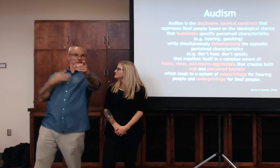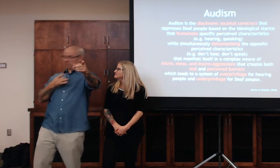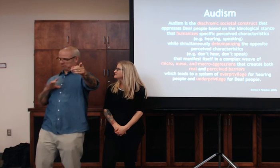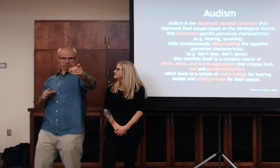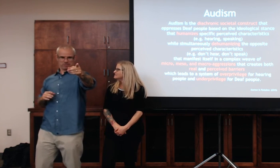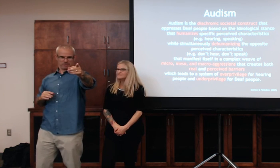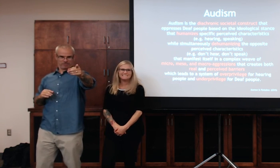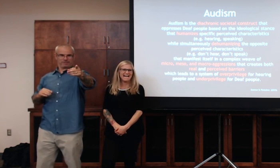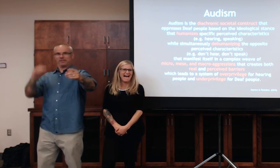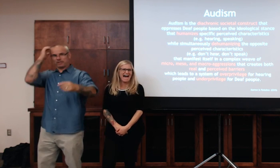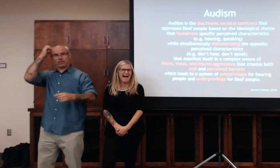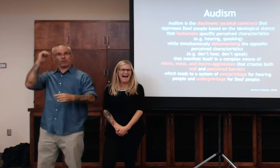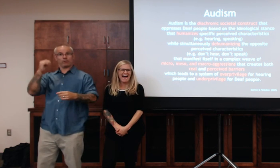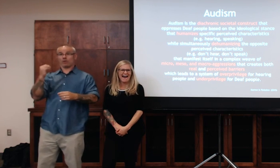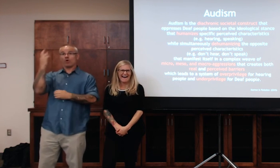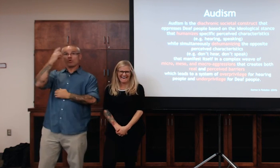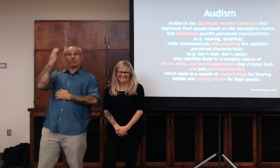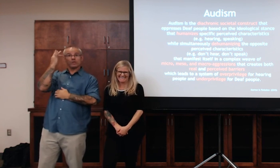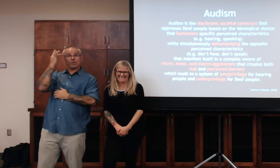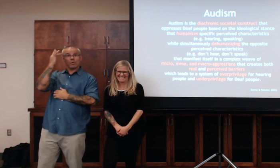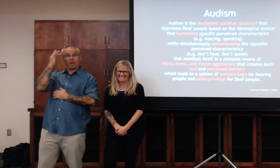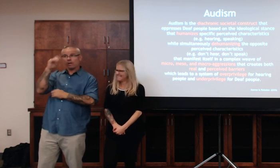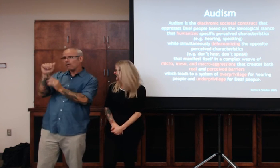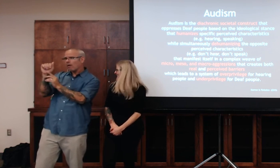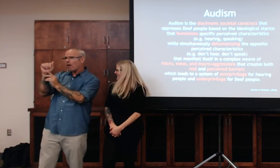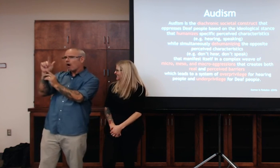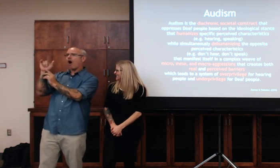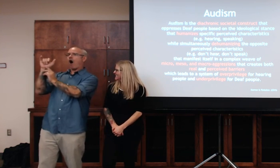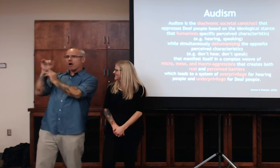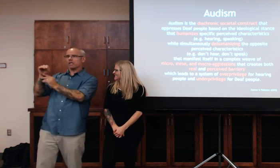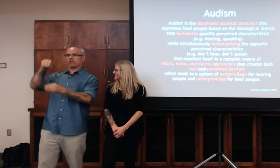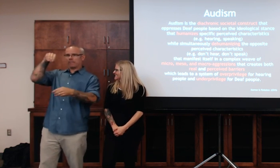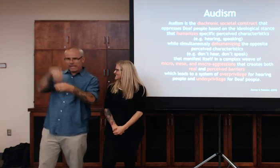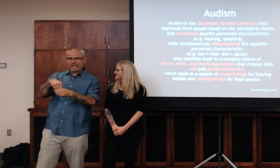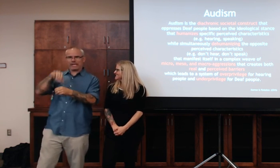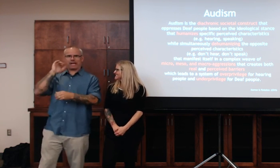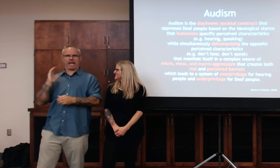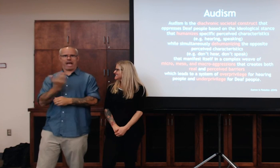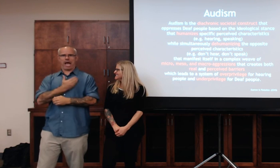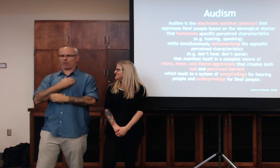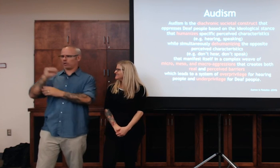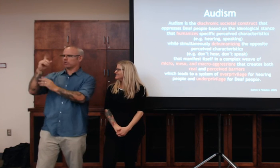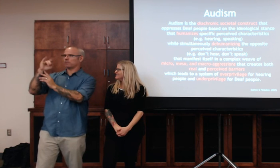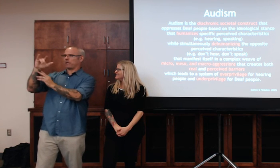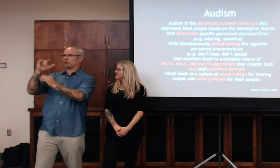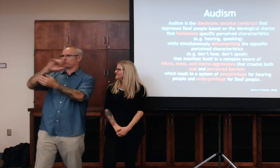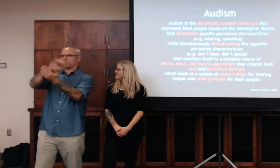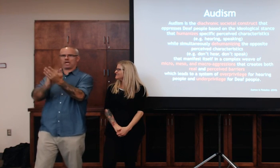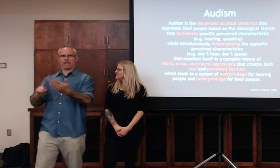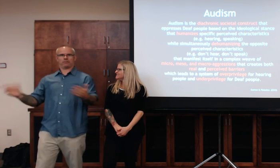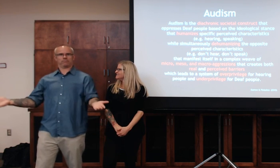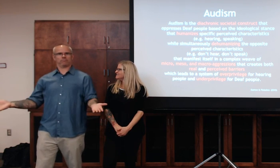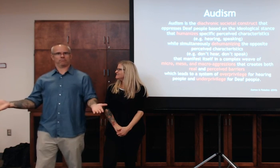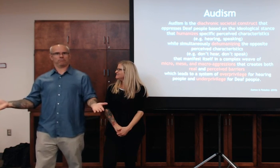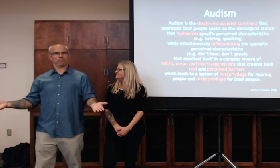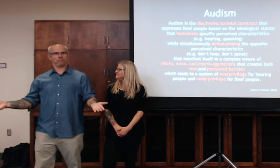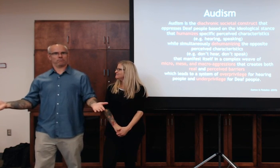here and talk in front of the group? Or would you rather sit where you are and talk? Well, you know, autism, again, how